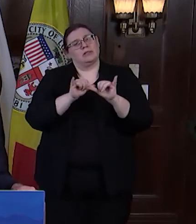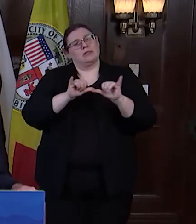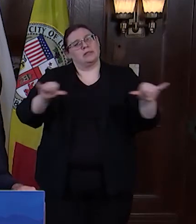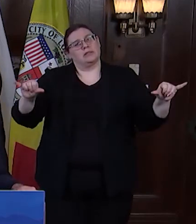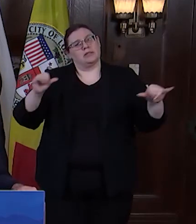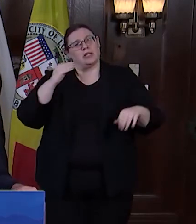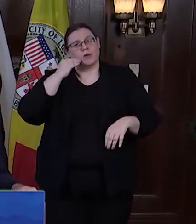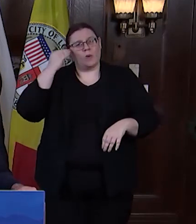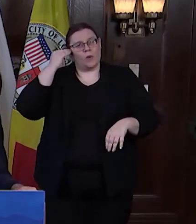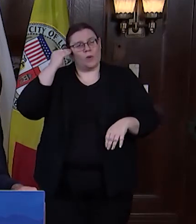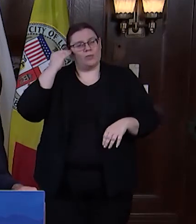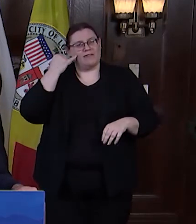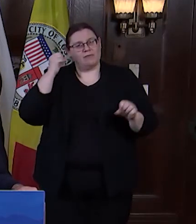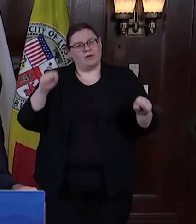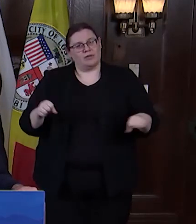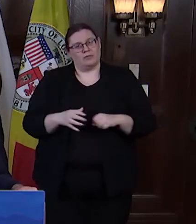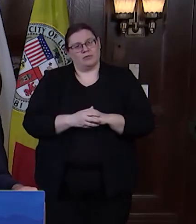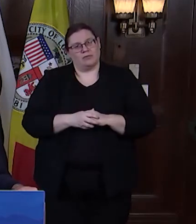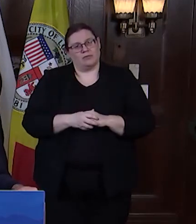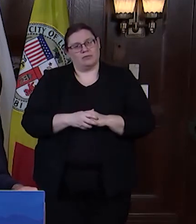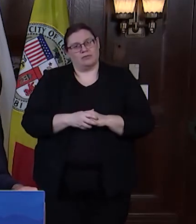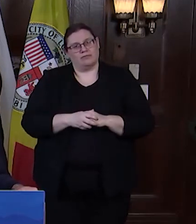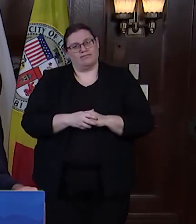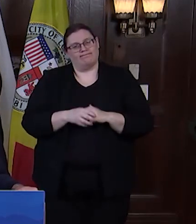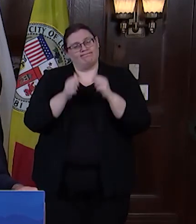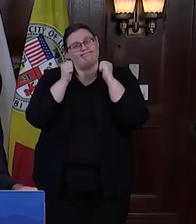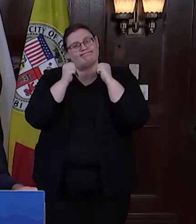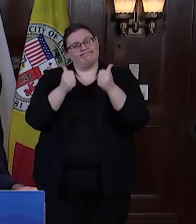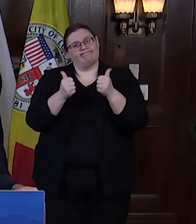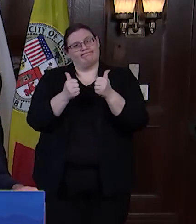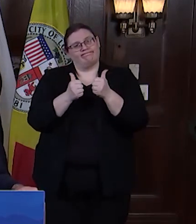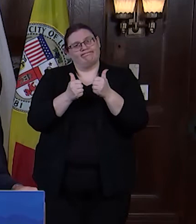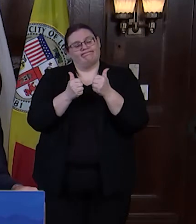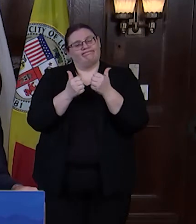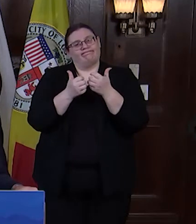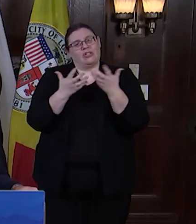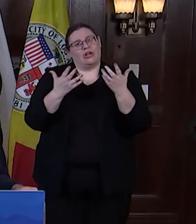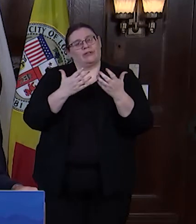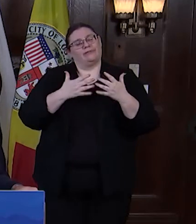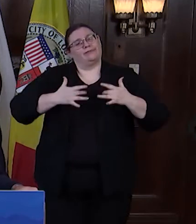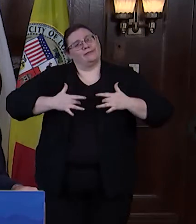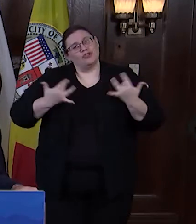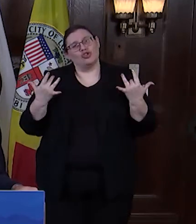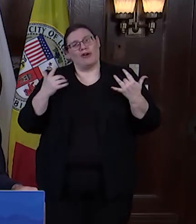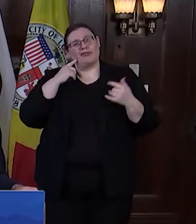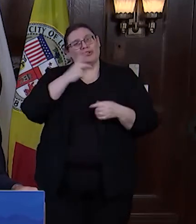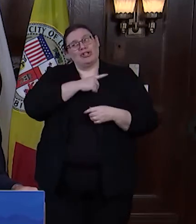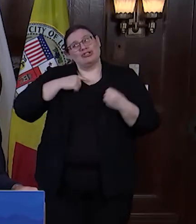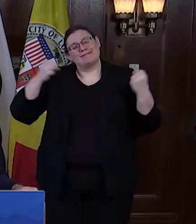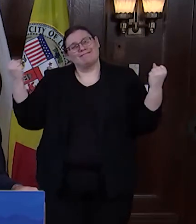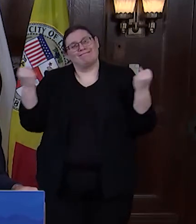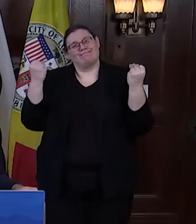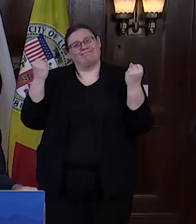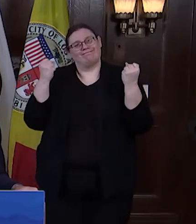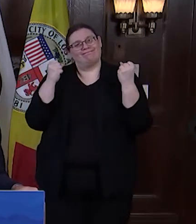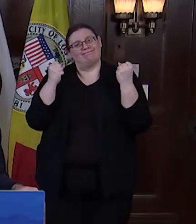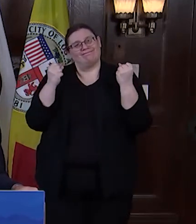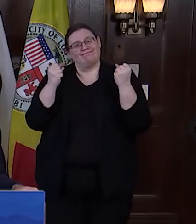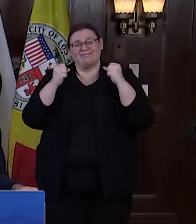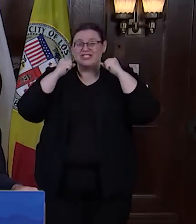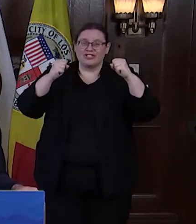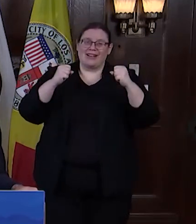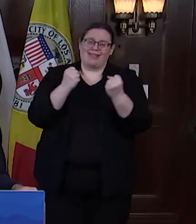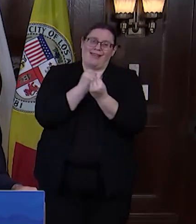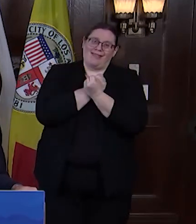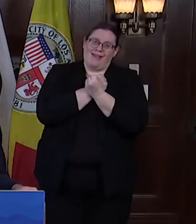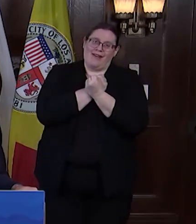home whenever you can. I'm wishing you a lot of great joy in our Dodger celebration and strength and